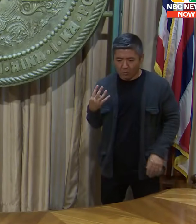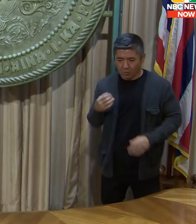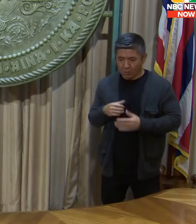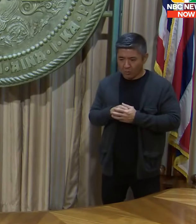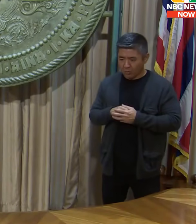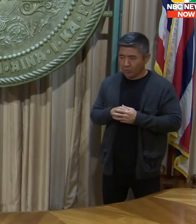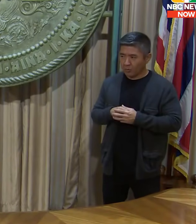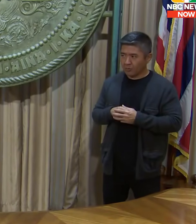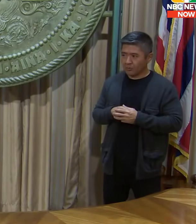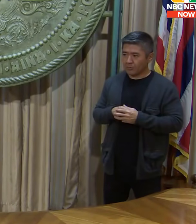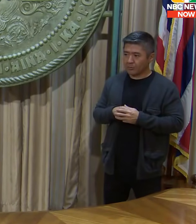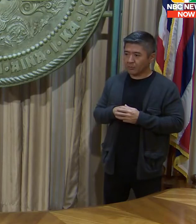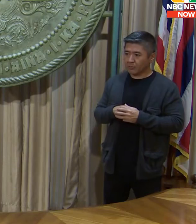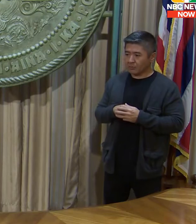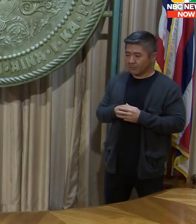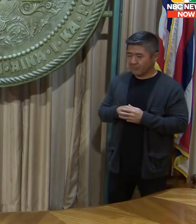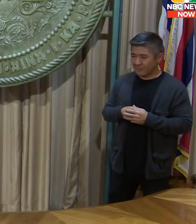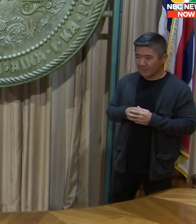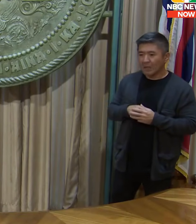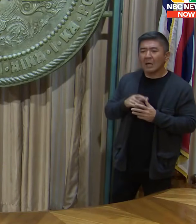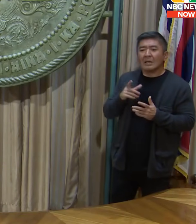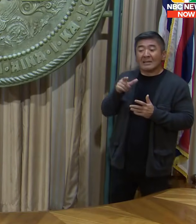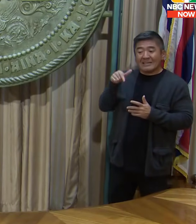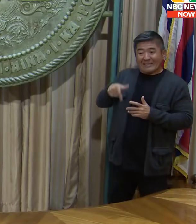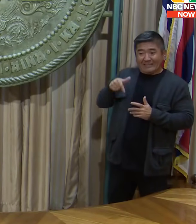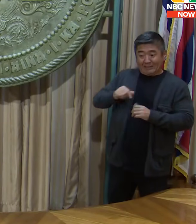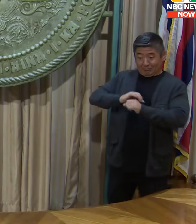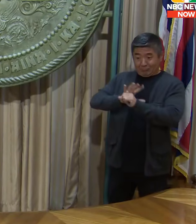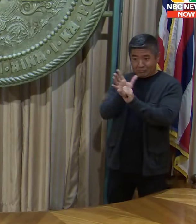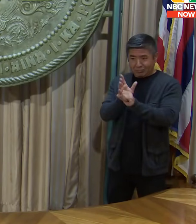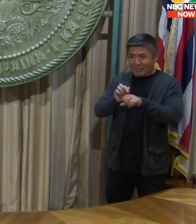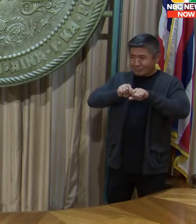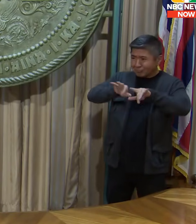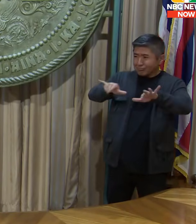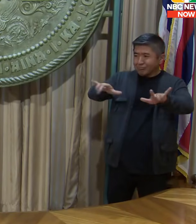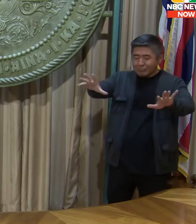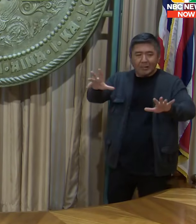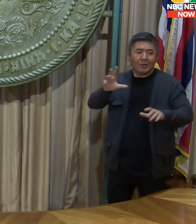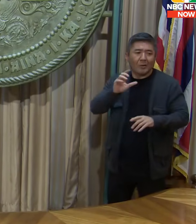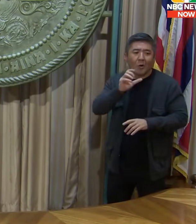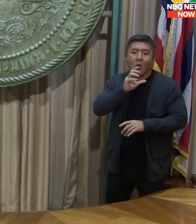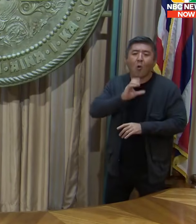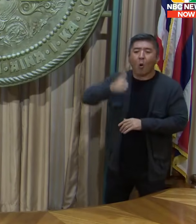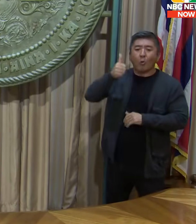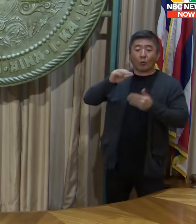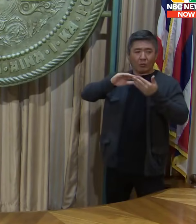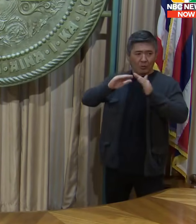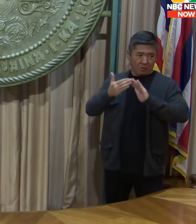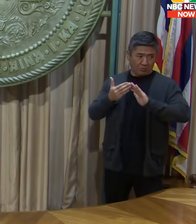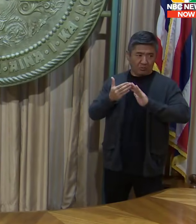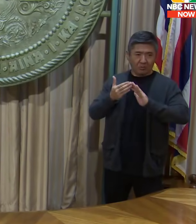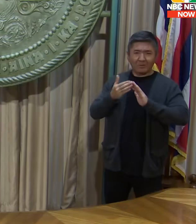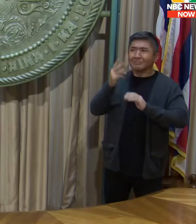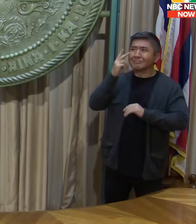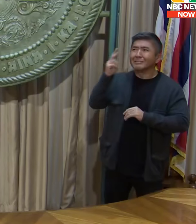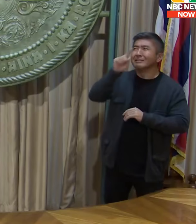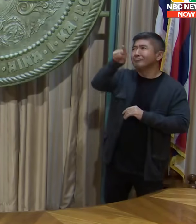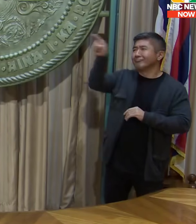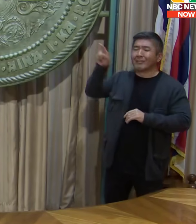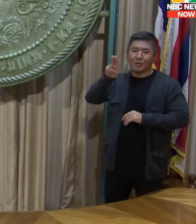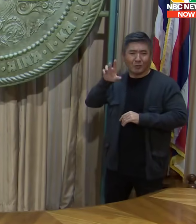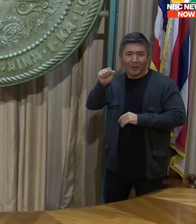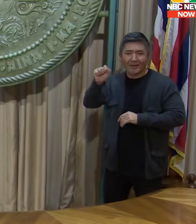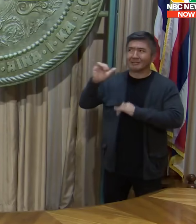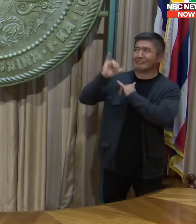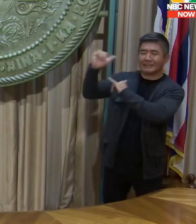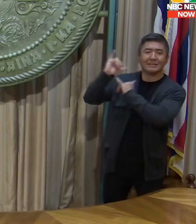disease that has affected the older individuals in this community a lot more, which is typically what's being seen across the country.